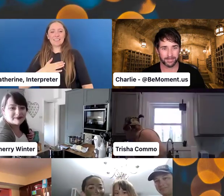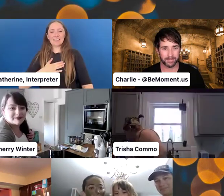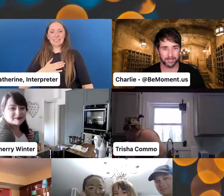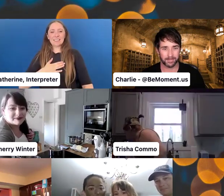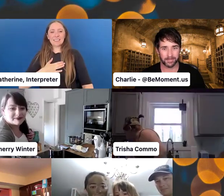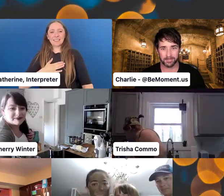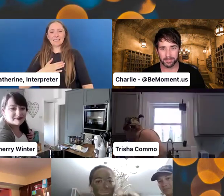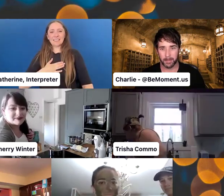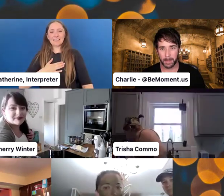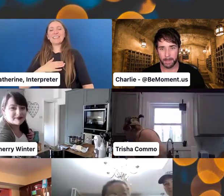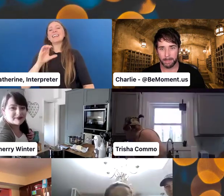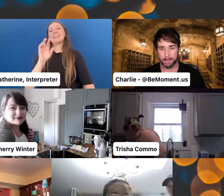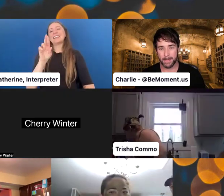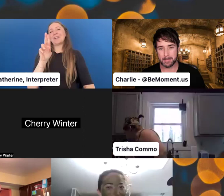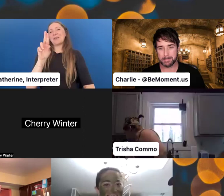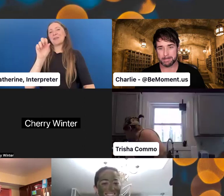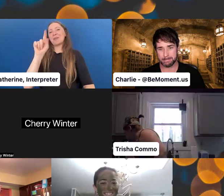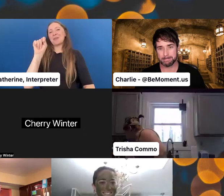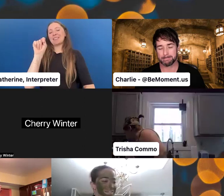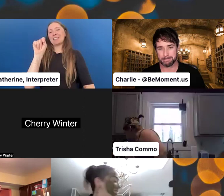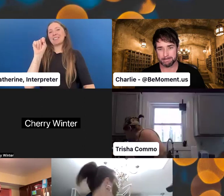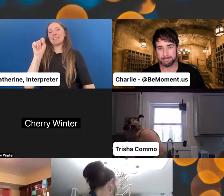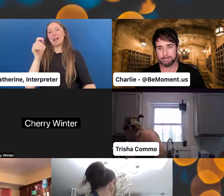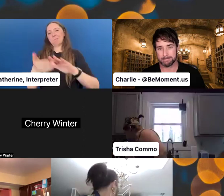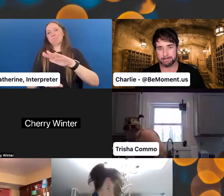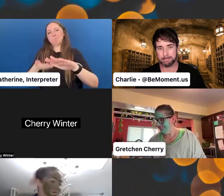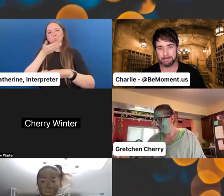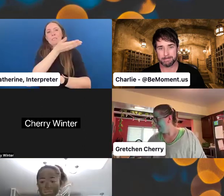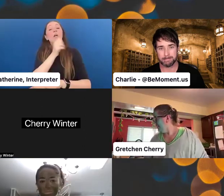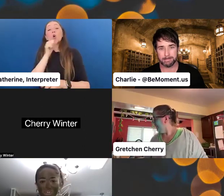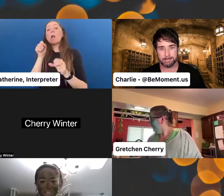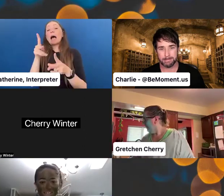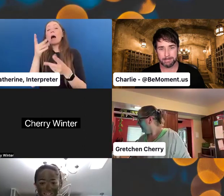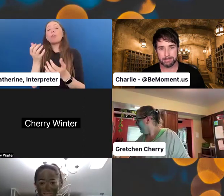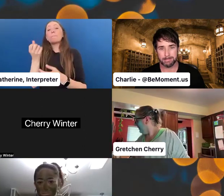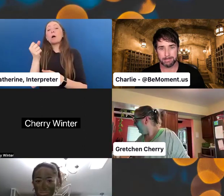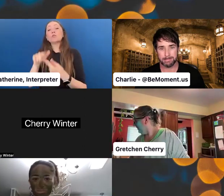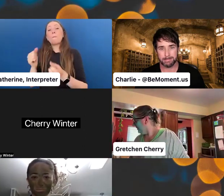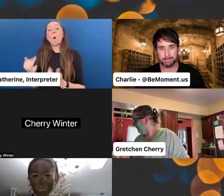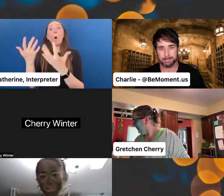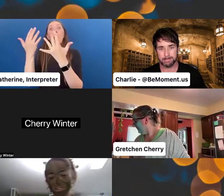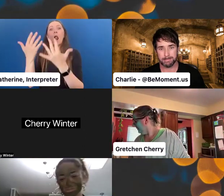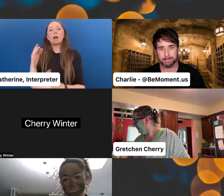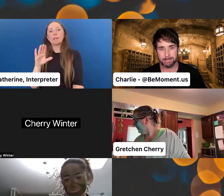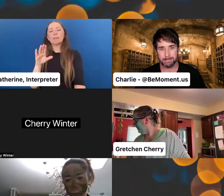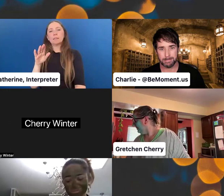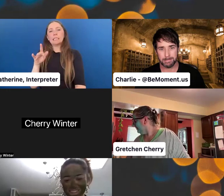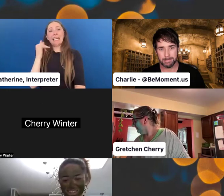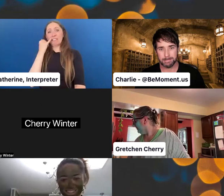take the crust out of the oven before it burns. And watch your milk. Don't let your milk boil. If it's too hot, turn it down. So,